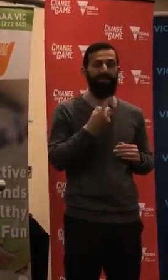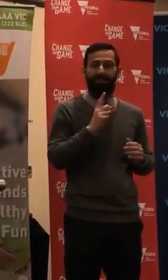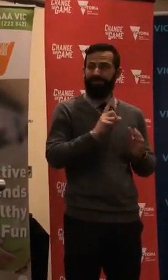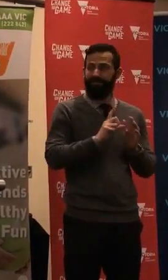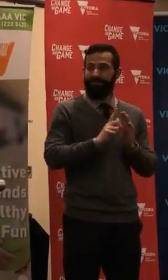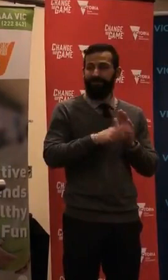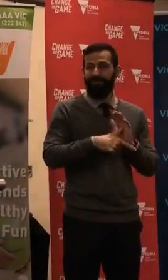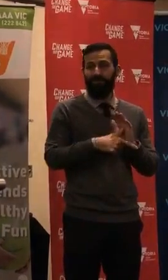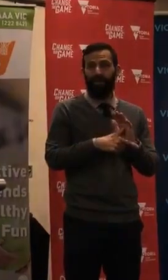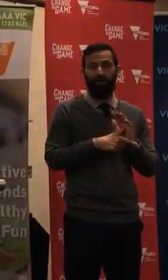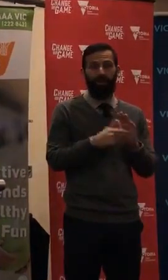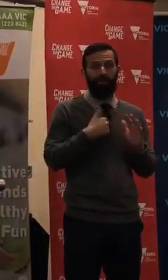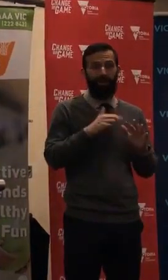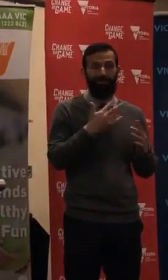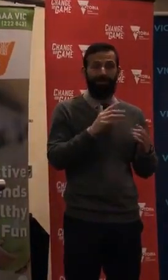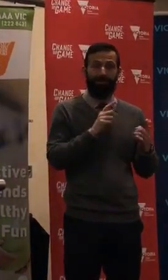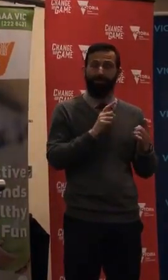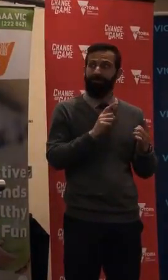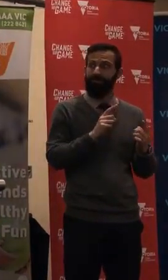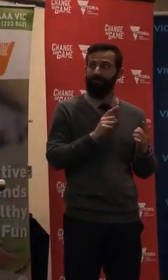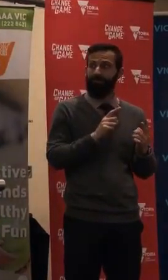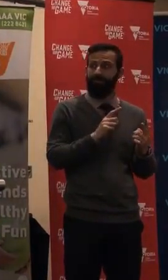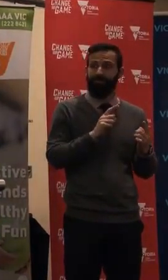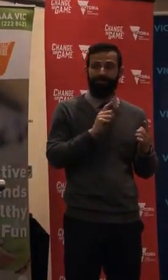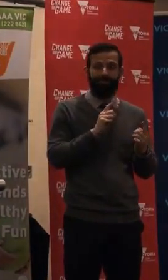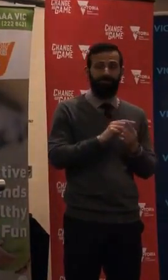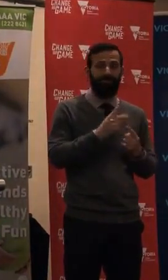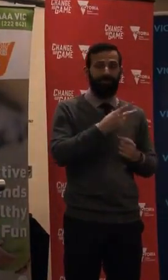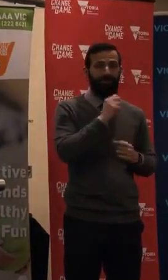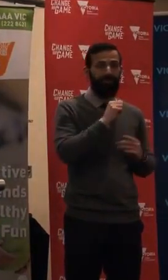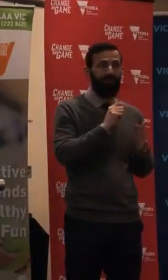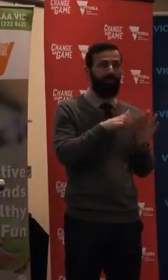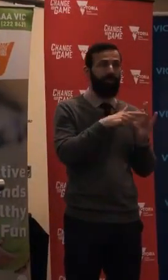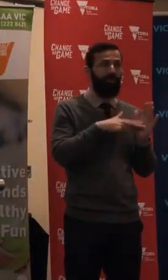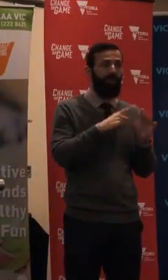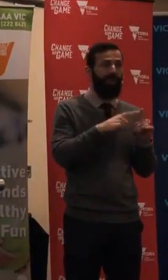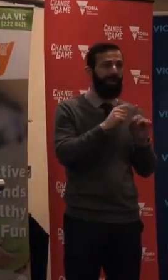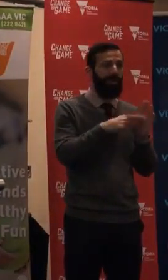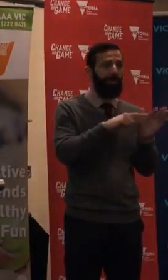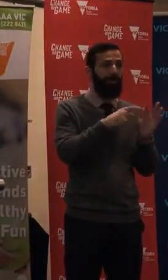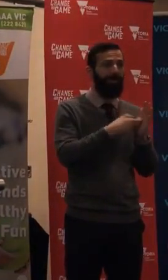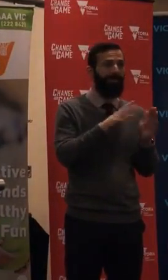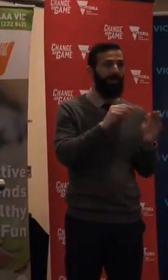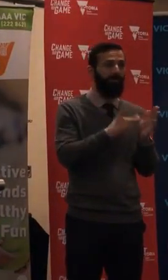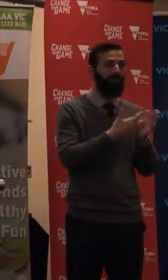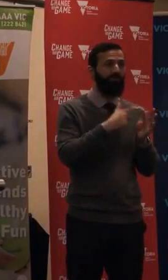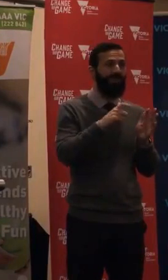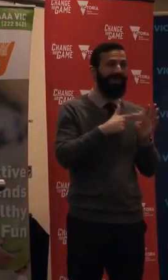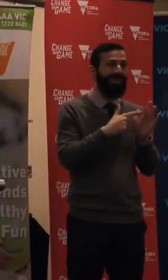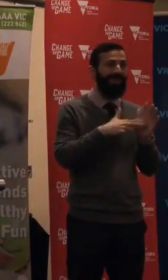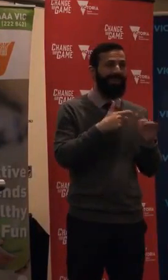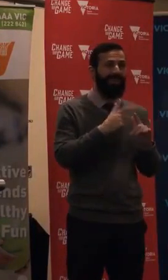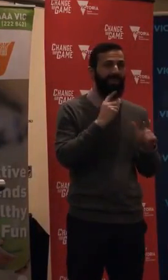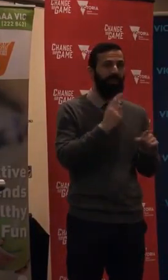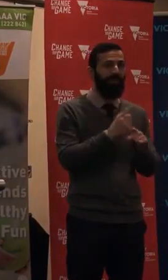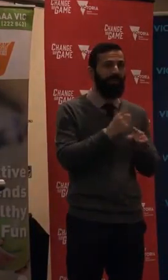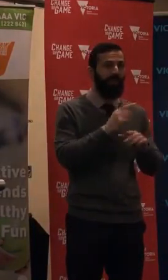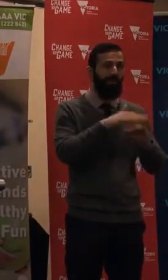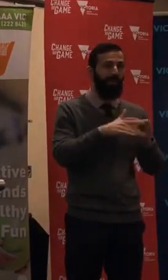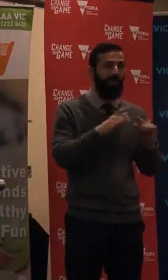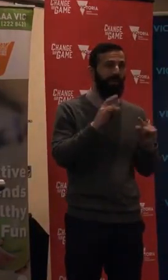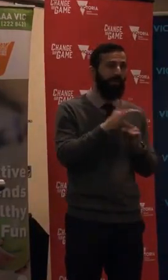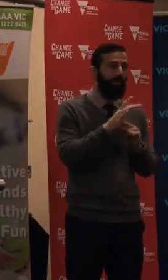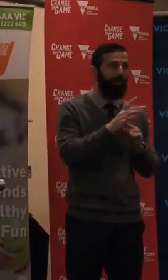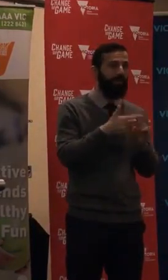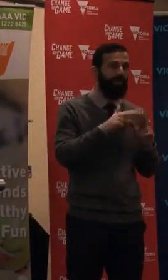The first time I ever met those two gentlemen, John Ballas and Peter from Reclink, I mean, the conversation was all about the importance